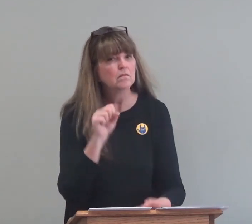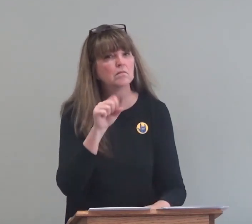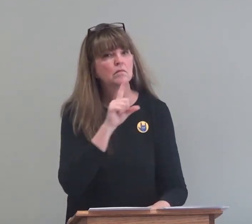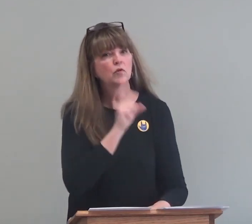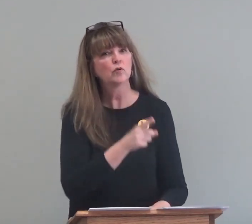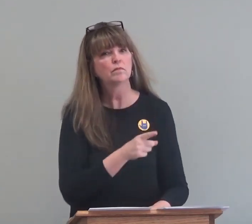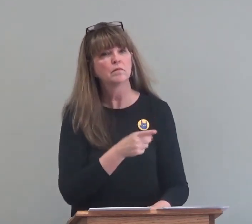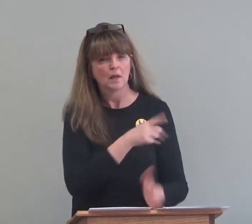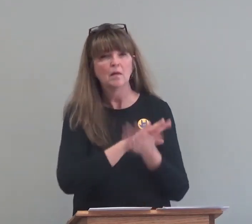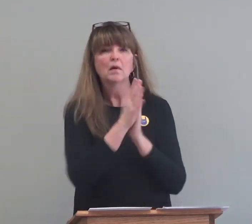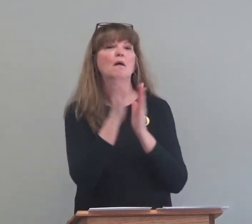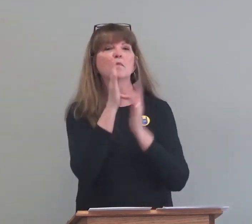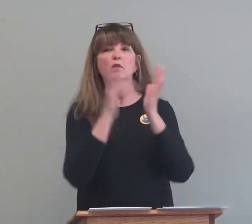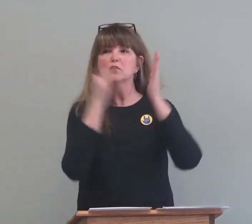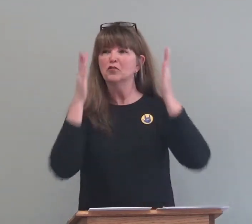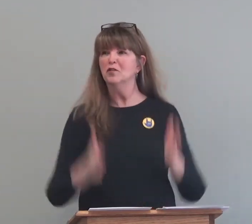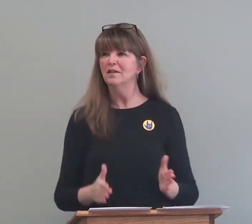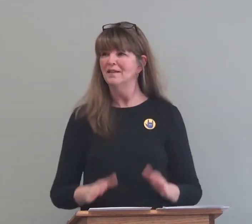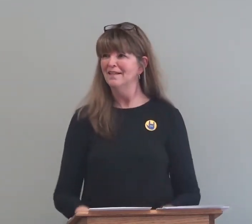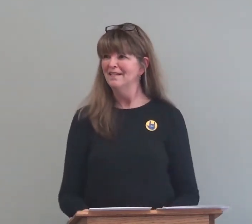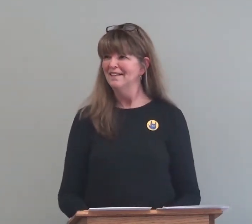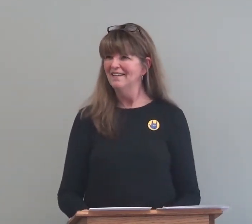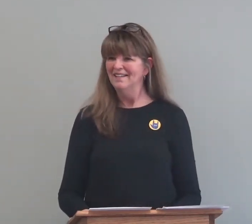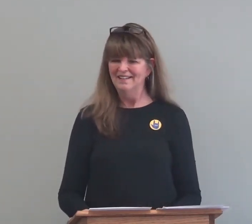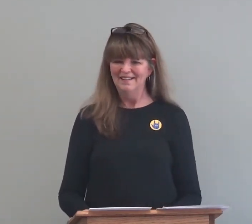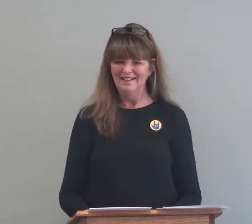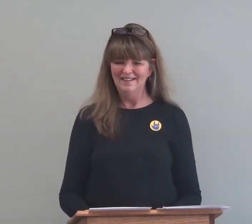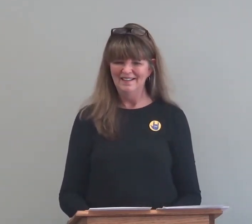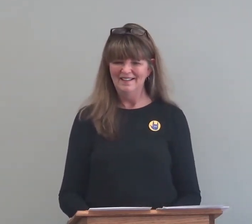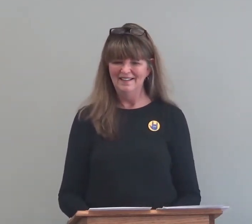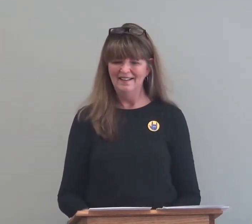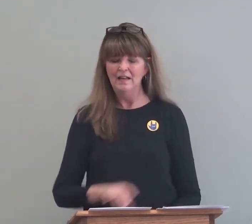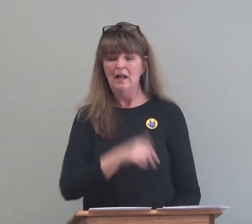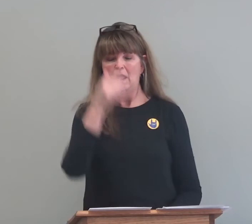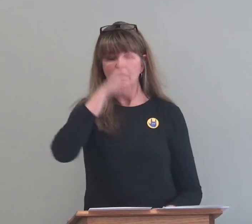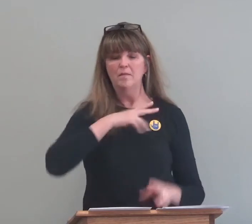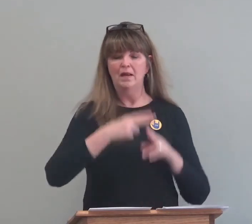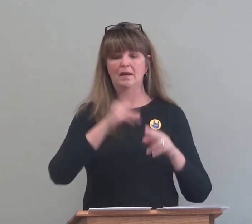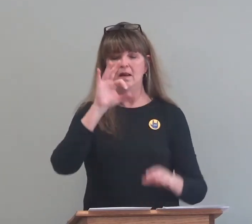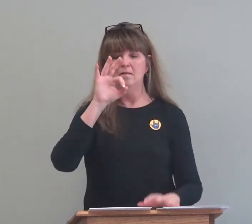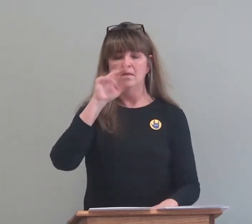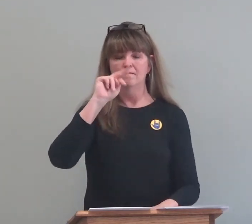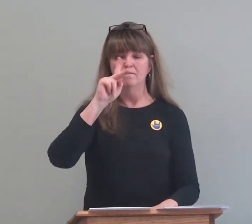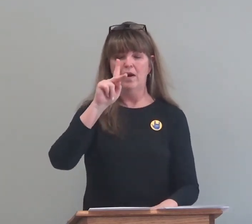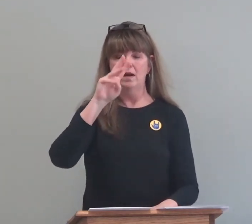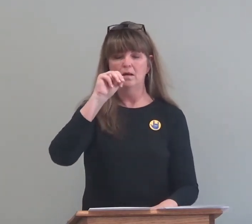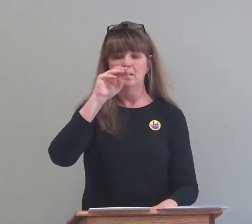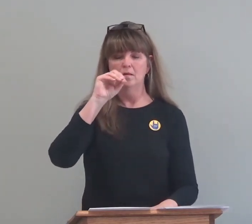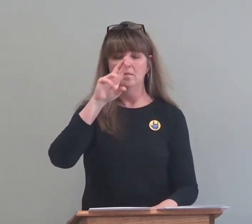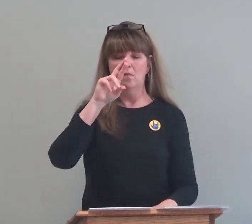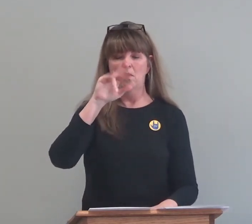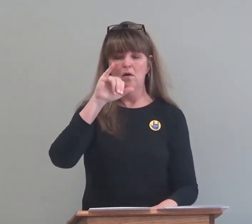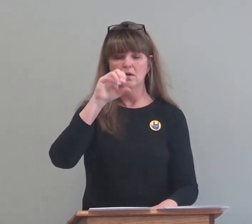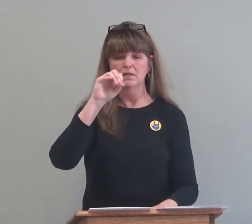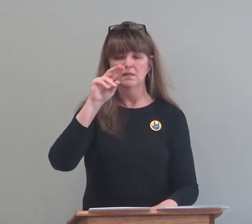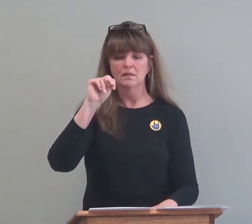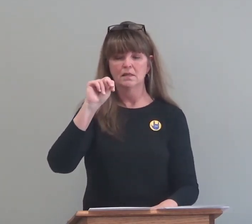Prior to his research, he thought it was an impossibility. After his research, he also became a Christian. Frank